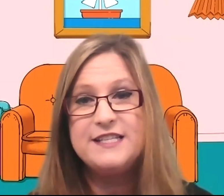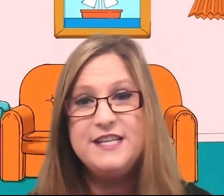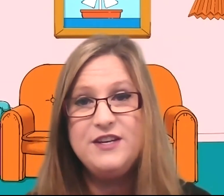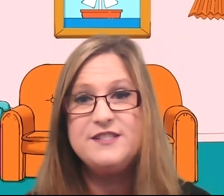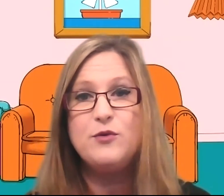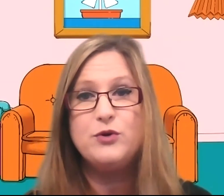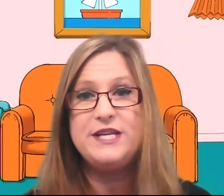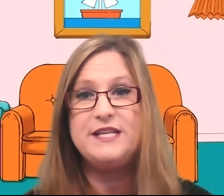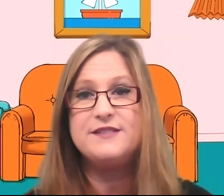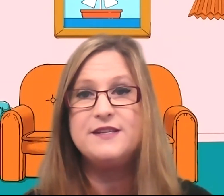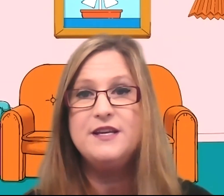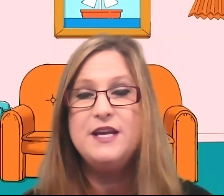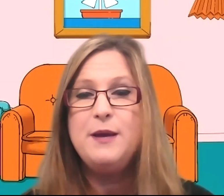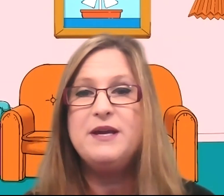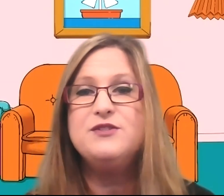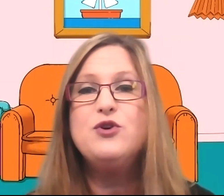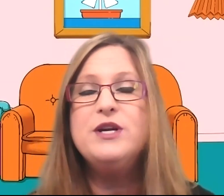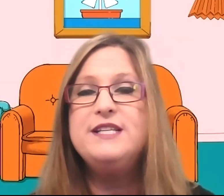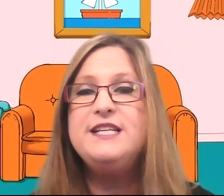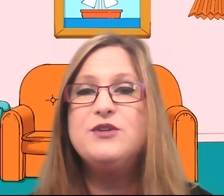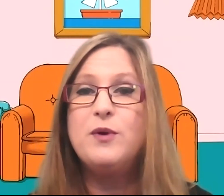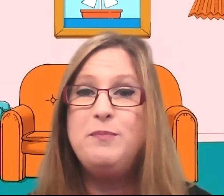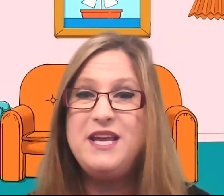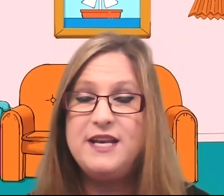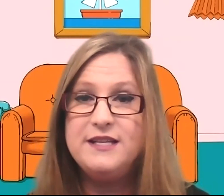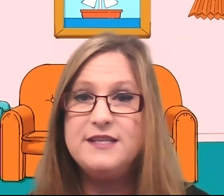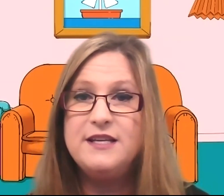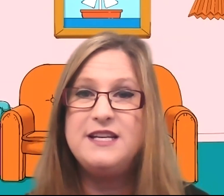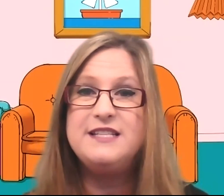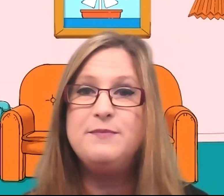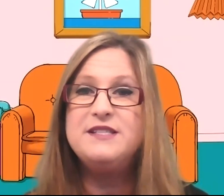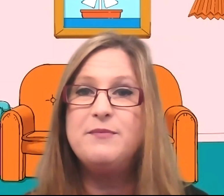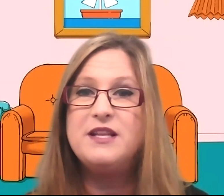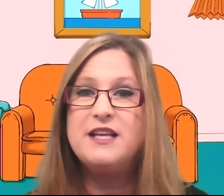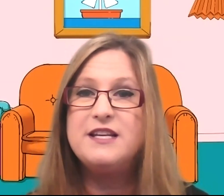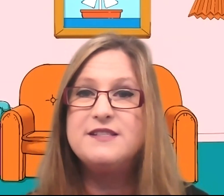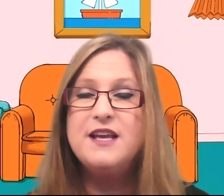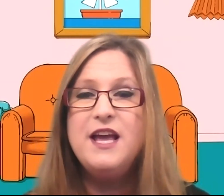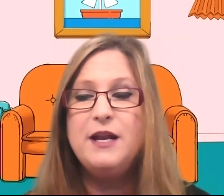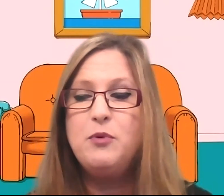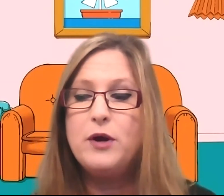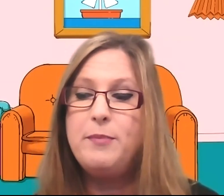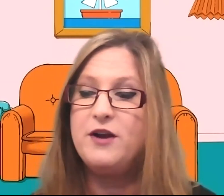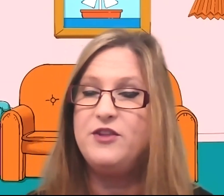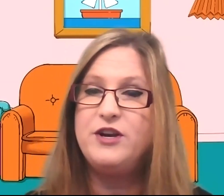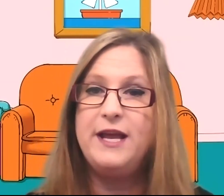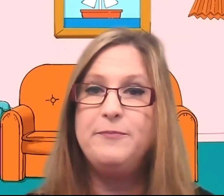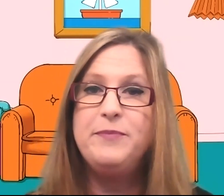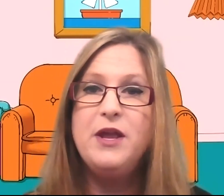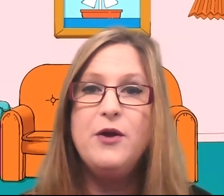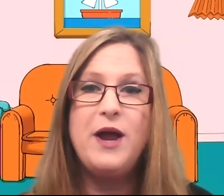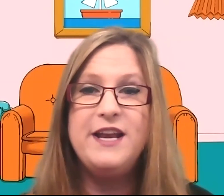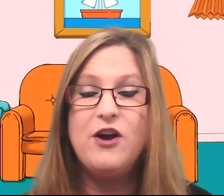daily activities and routines, because you're going to need to repeat it, and it needs to be something that is an important part of their